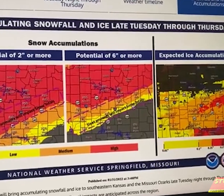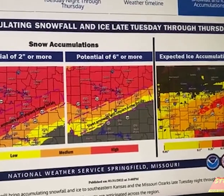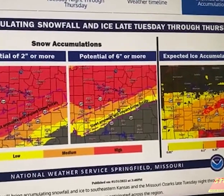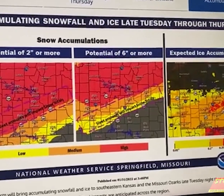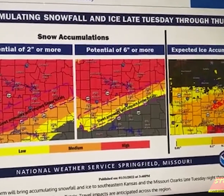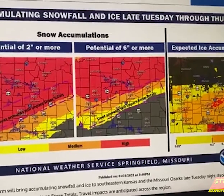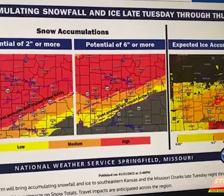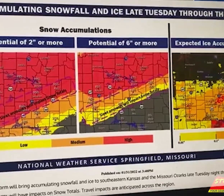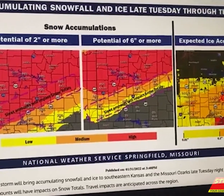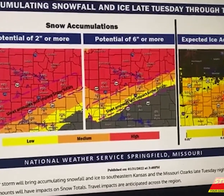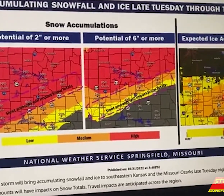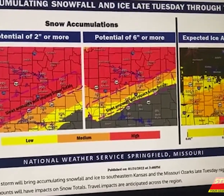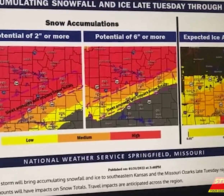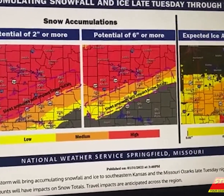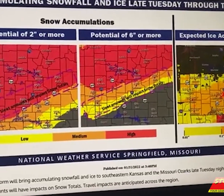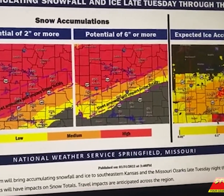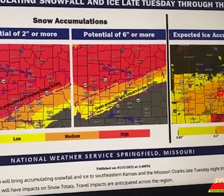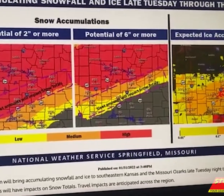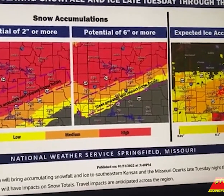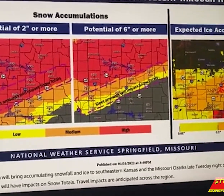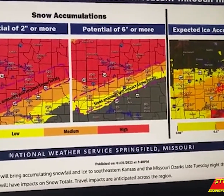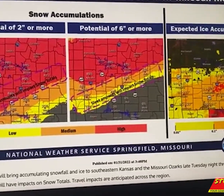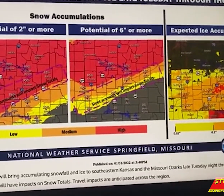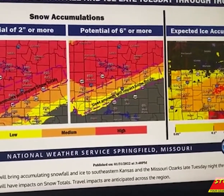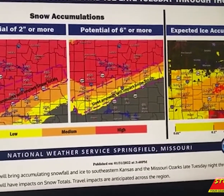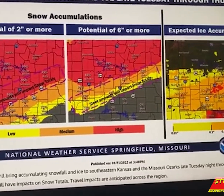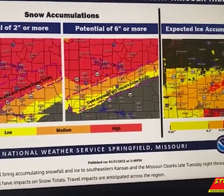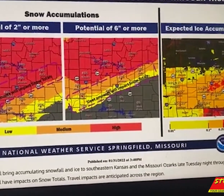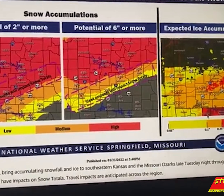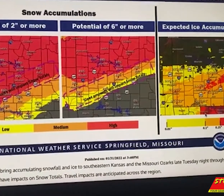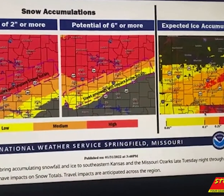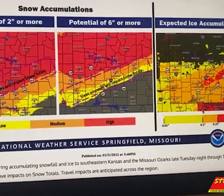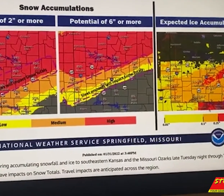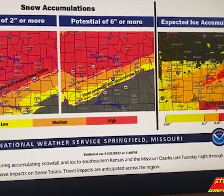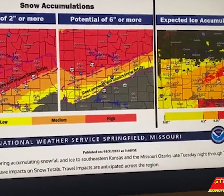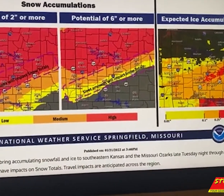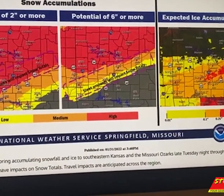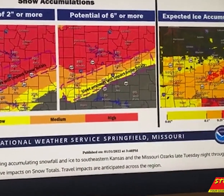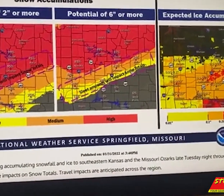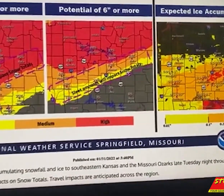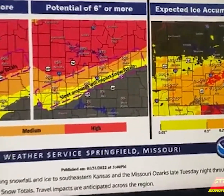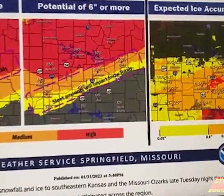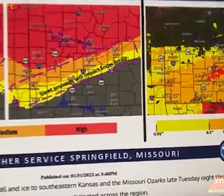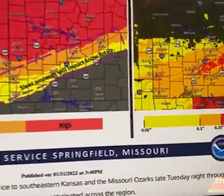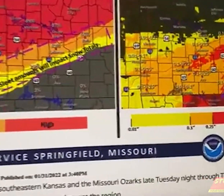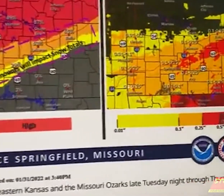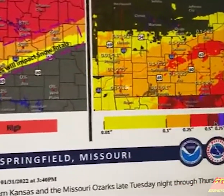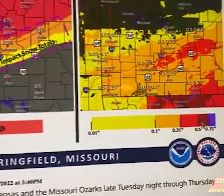a little more than that, but if you look down here in northern Arkansas, east of Harrison, you're talking a 1/2 inch.